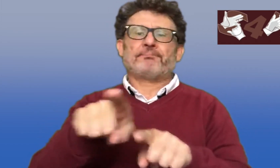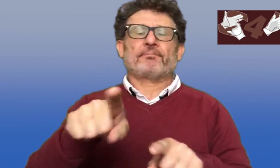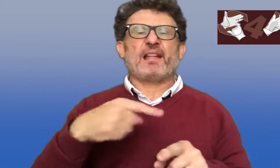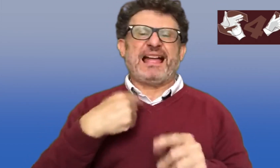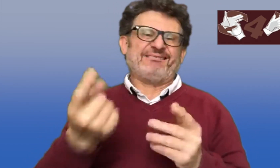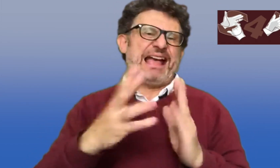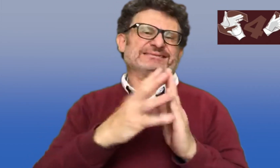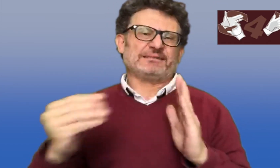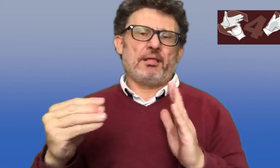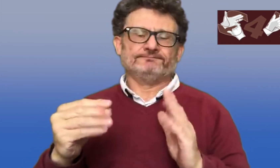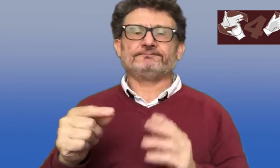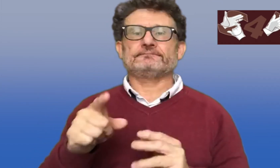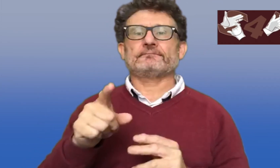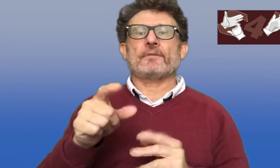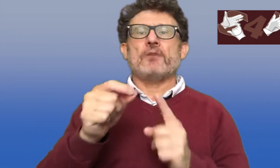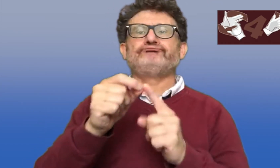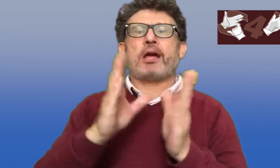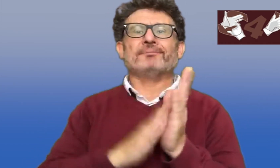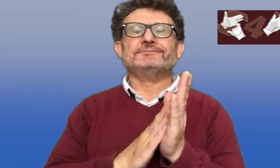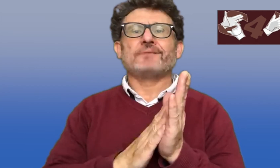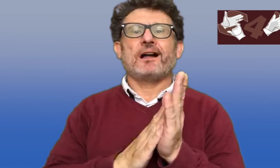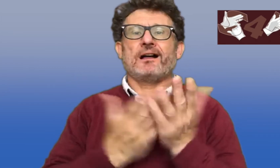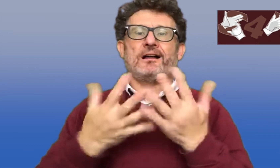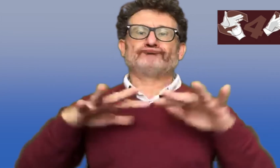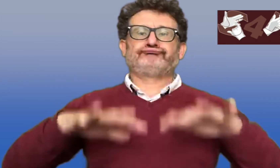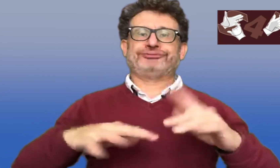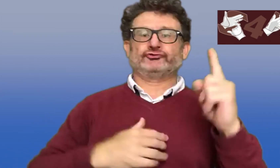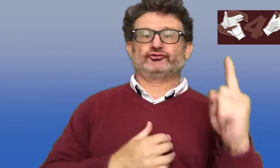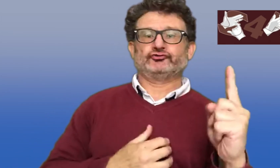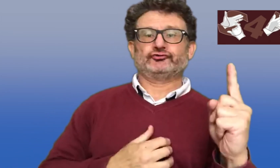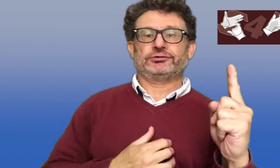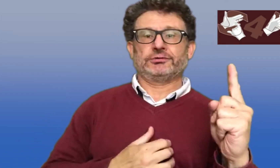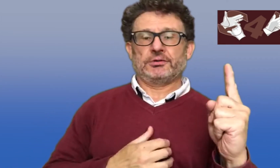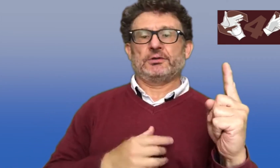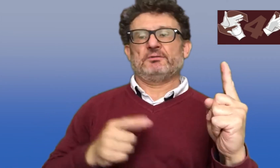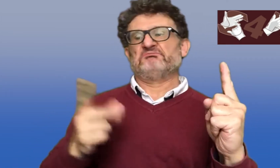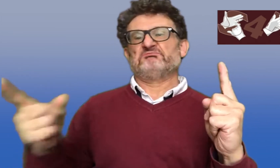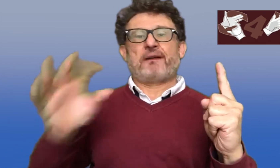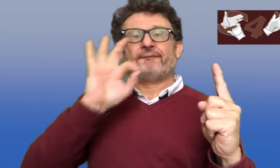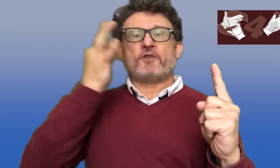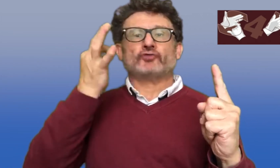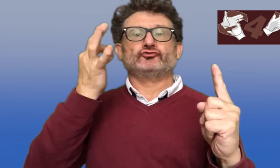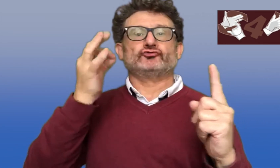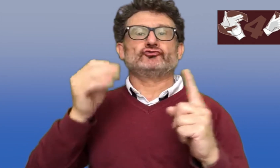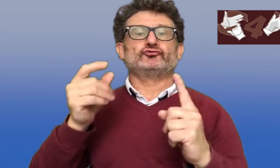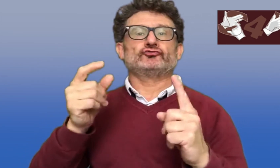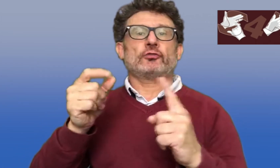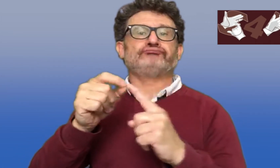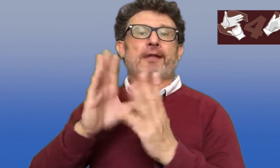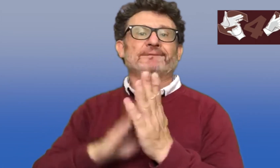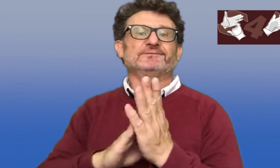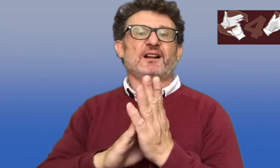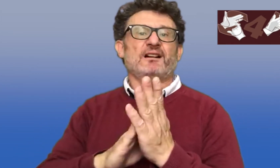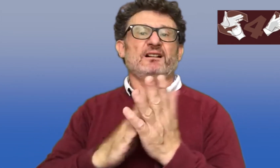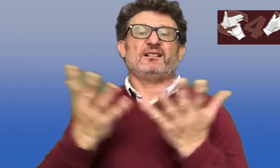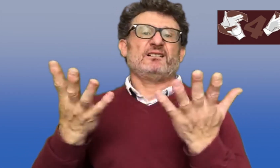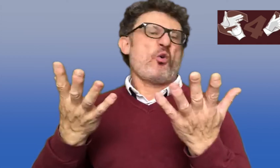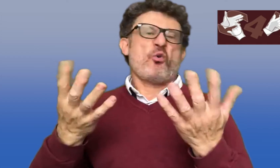simple process. Now, again, I'll just give you an example. It's a bit like if you had an English prime minister and a French prime